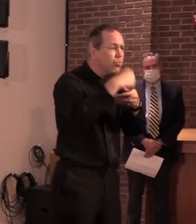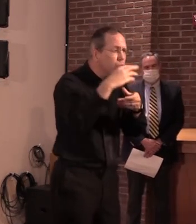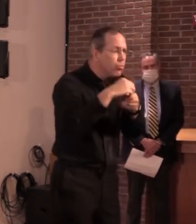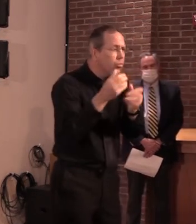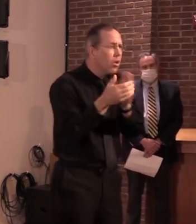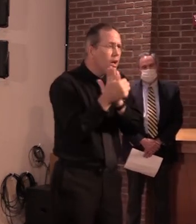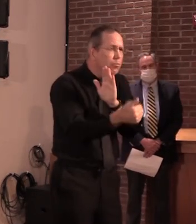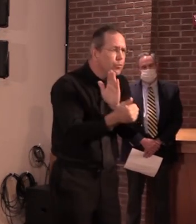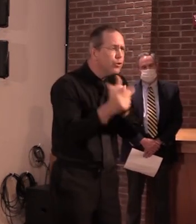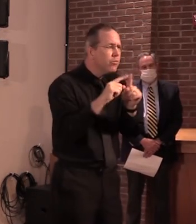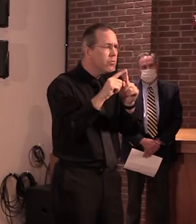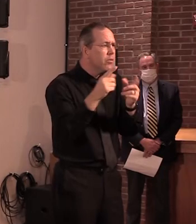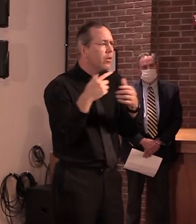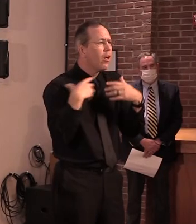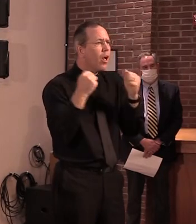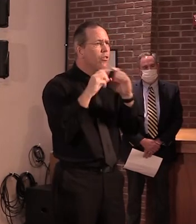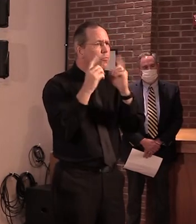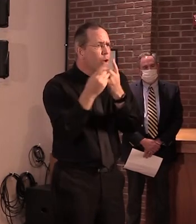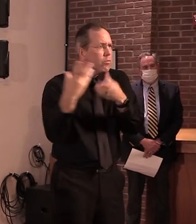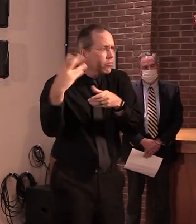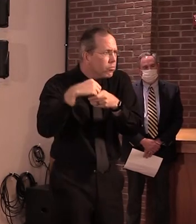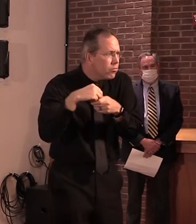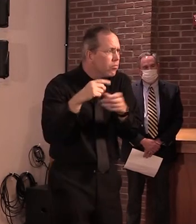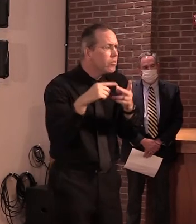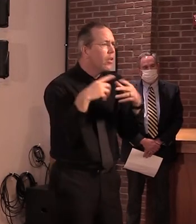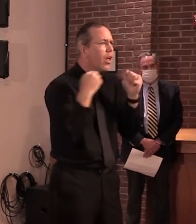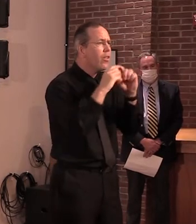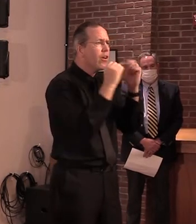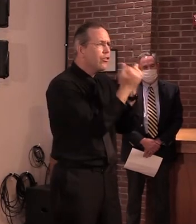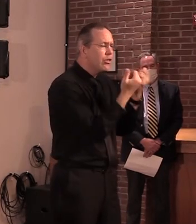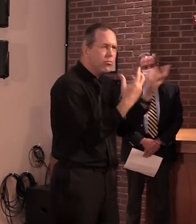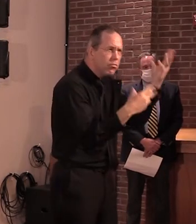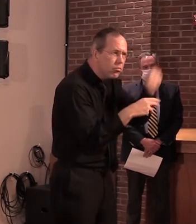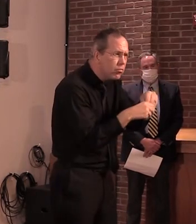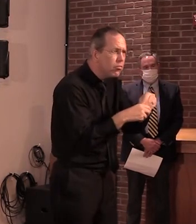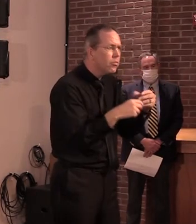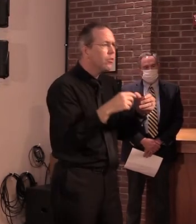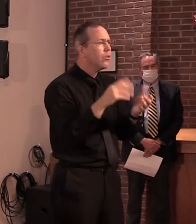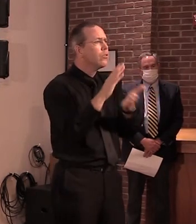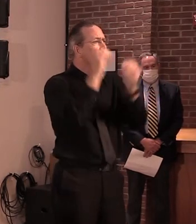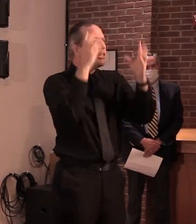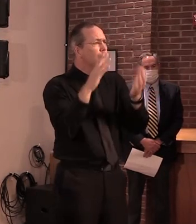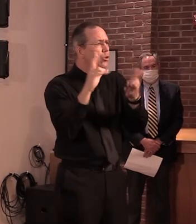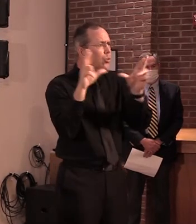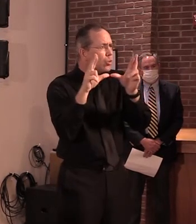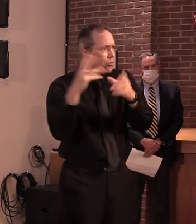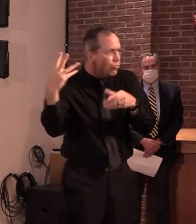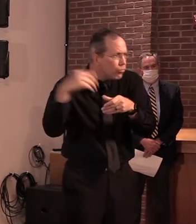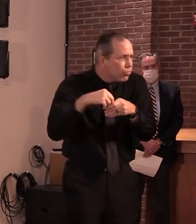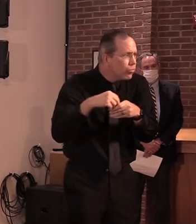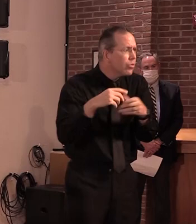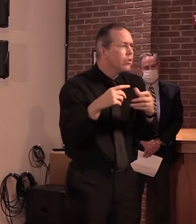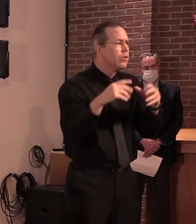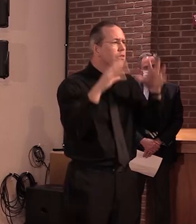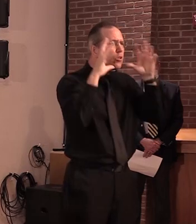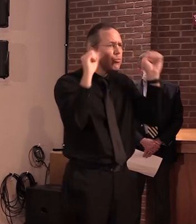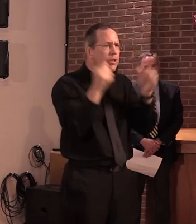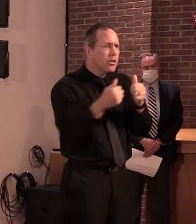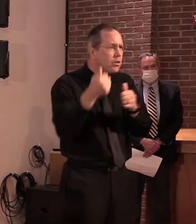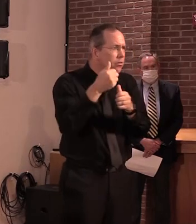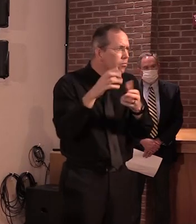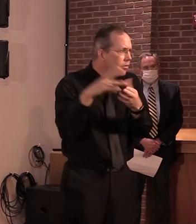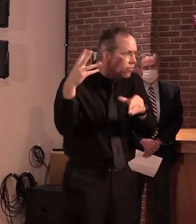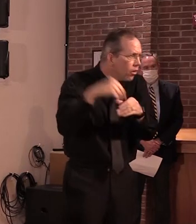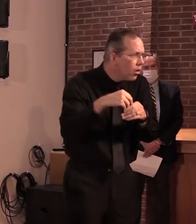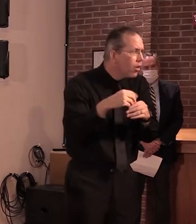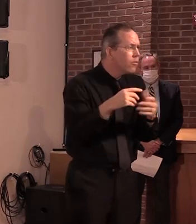Department of Health and Agency of Education, NEA members, the Superintendents Association, Principals Association,